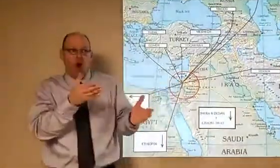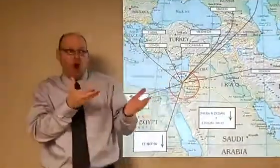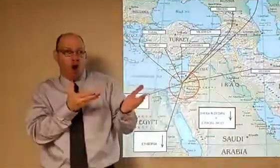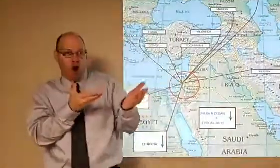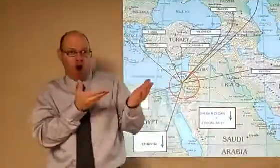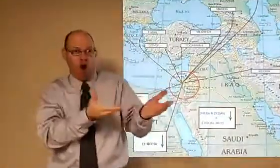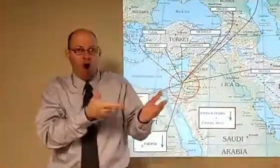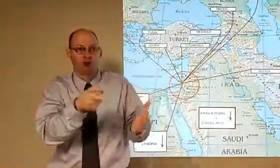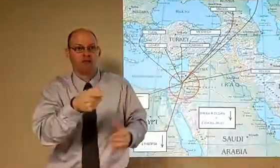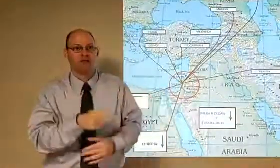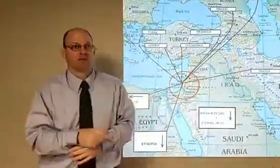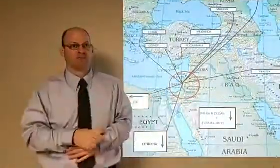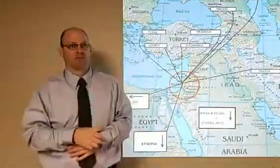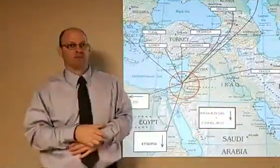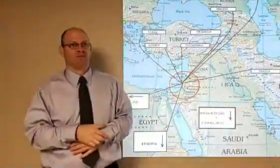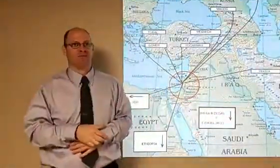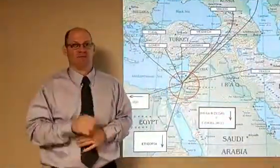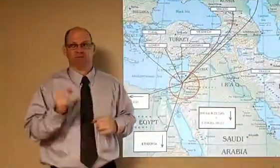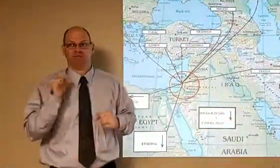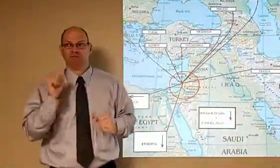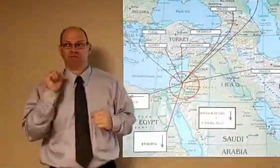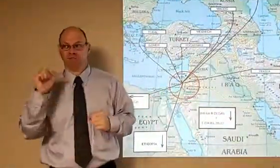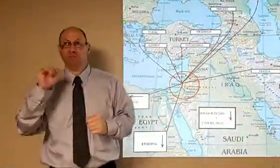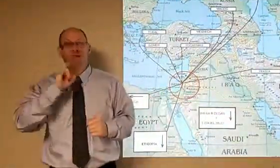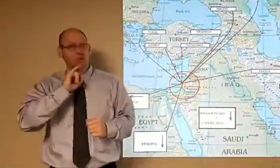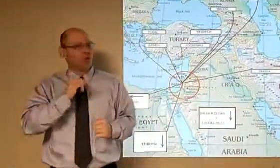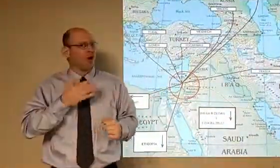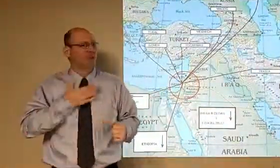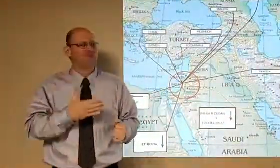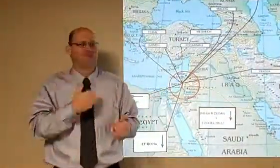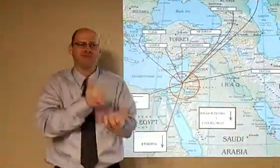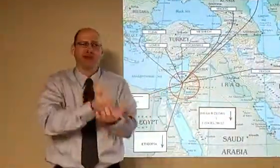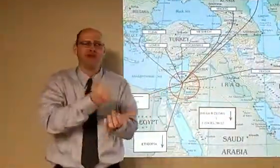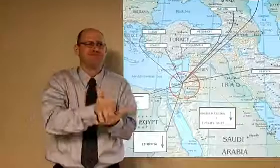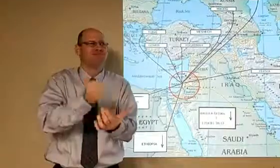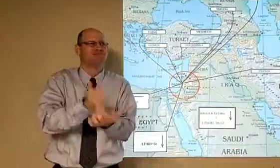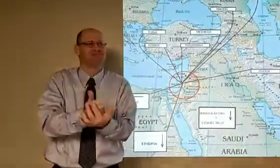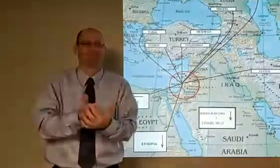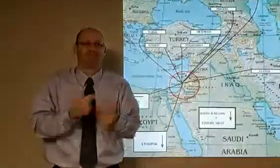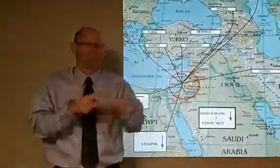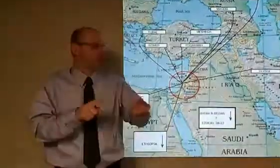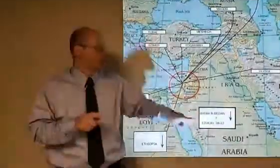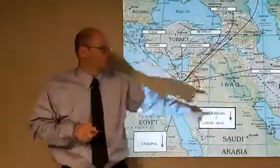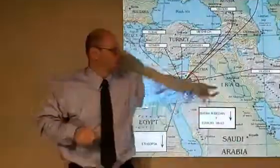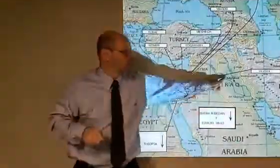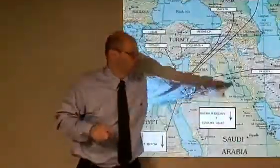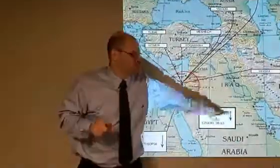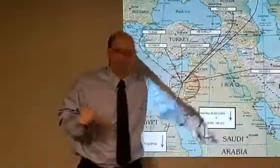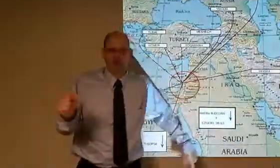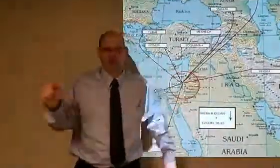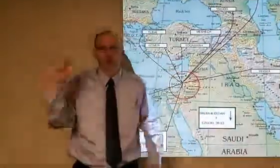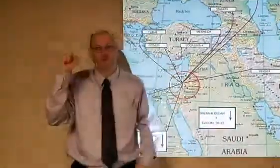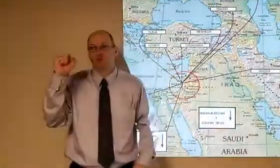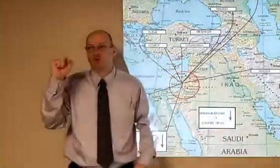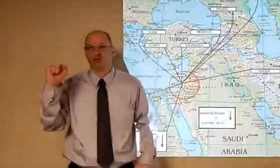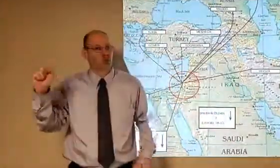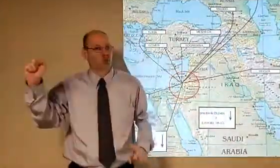countries, they need water because it's so dry. And Israel offered them, hey, we'll help you. But these